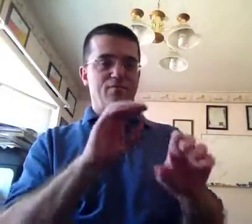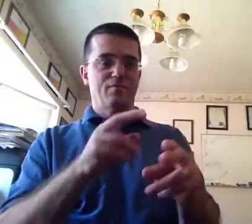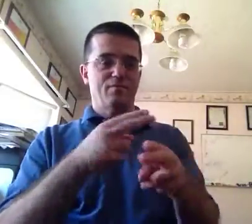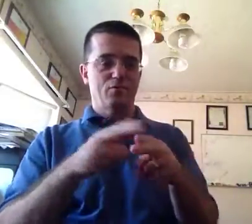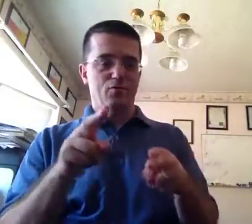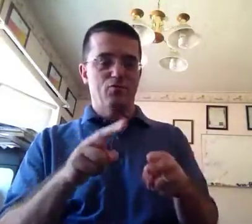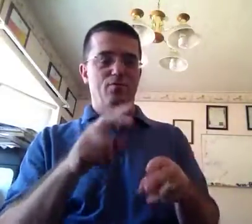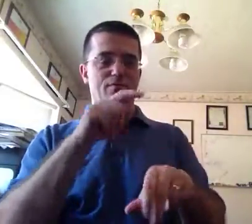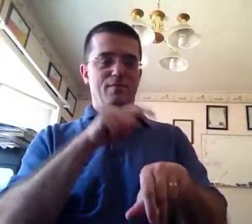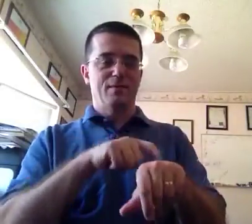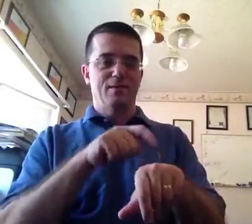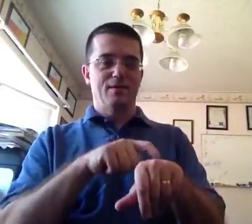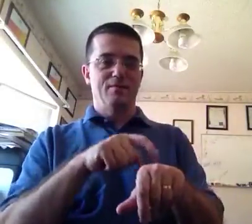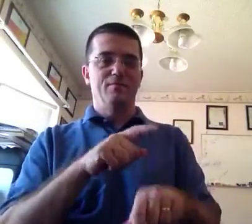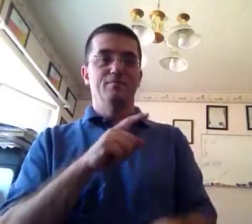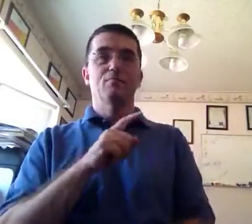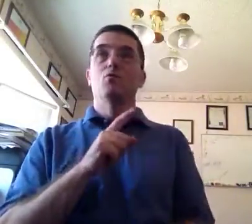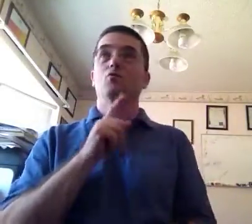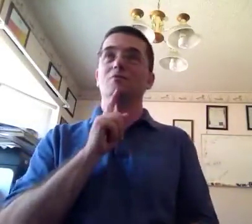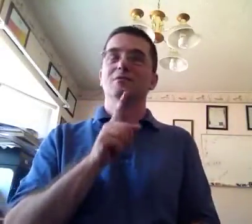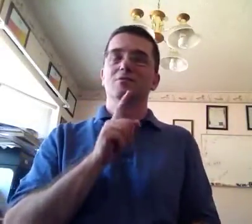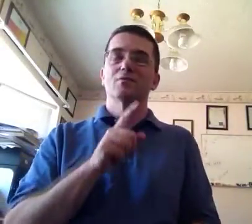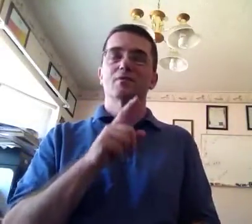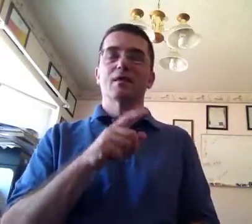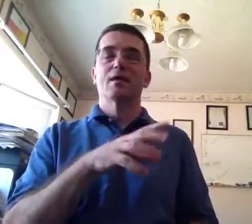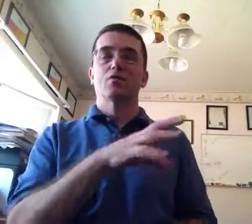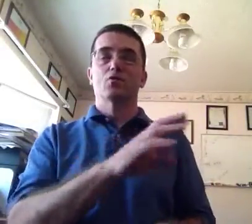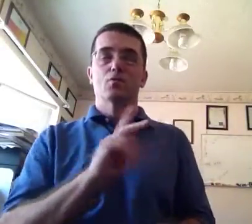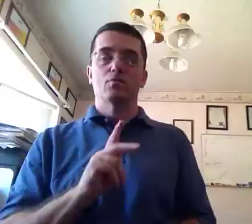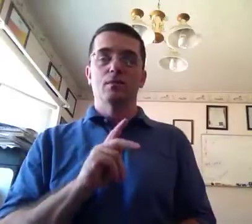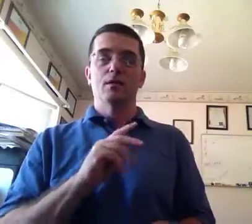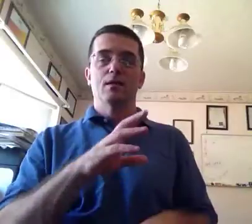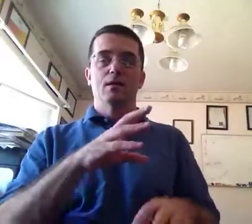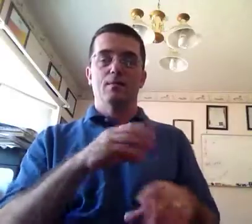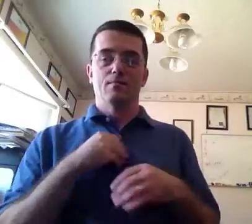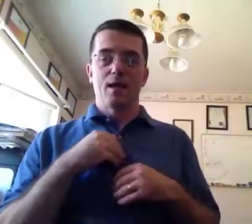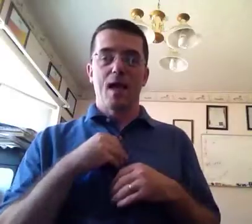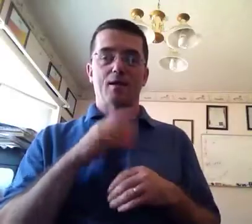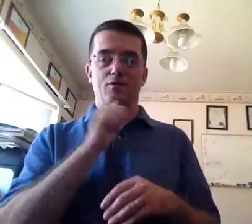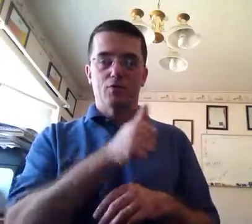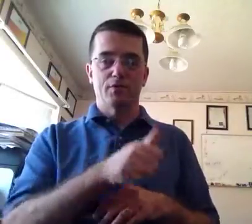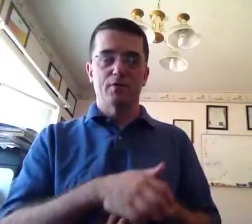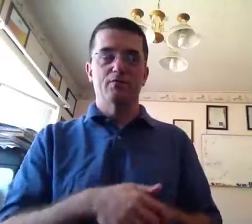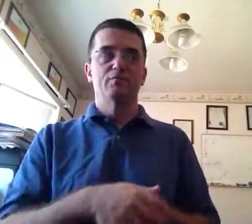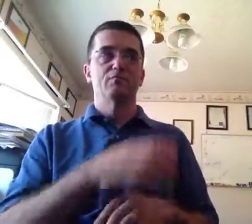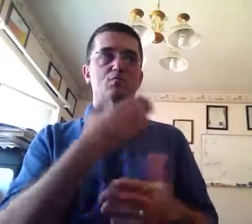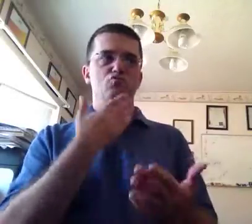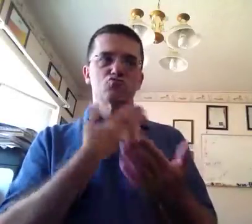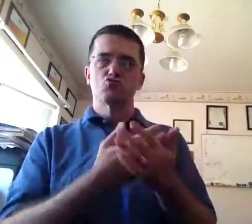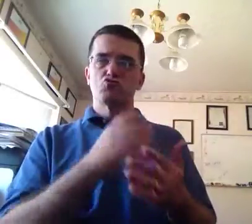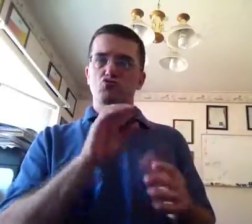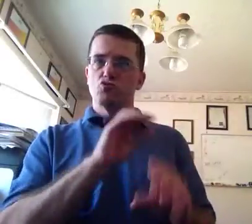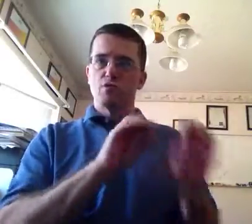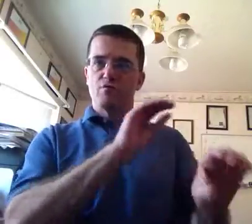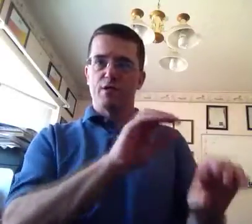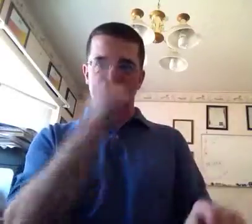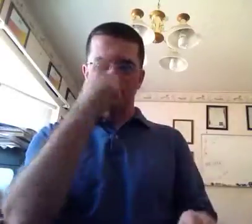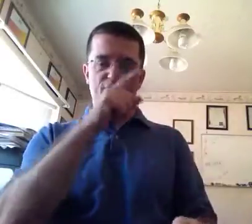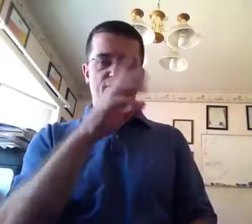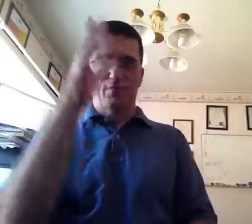Relatively speaking. And then you're going to be the owner of it. So I would just go buy real estate with this that's a good investment for Pop, but that also is a good